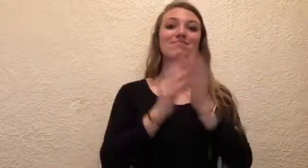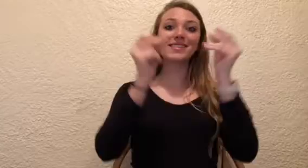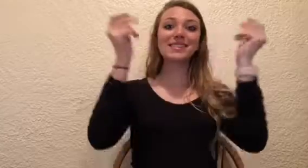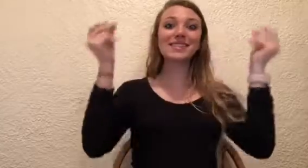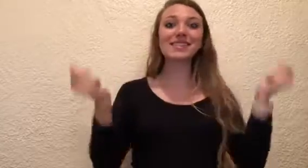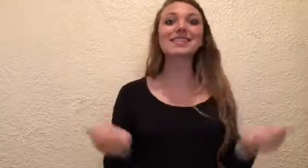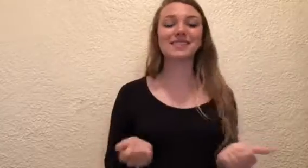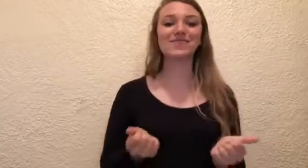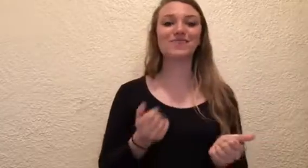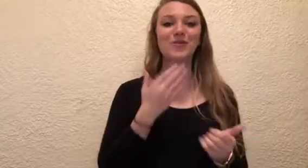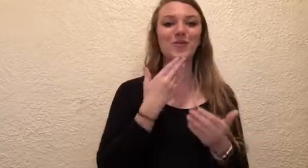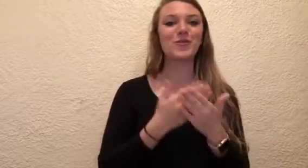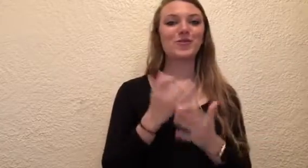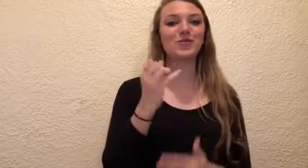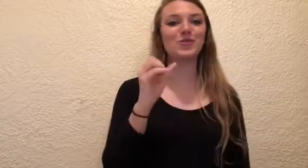Good job. Let's have a seat.